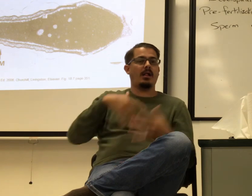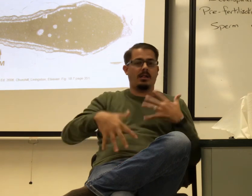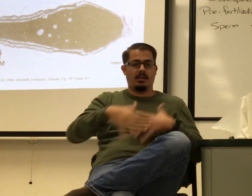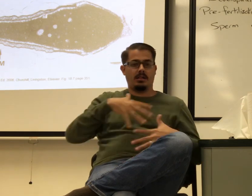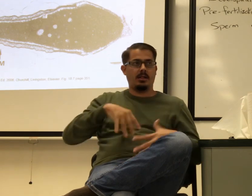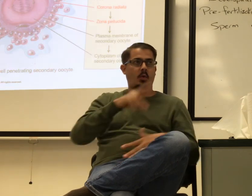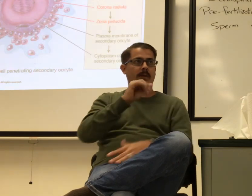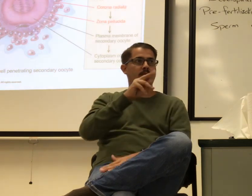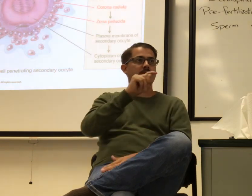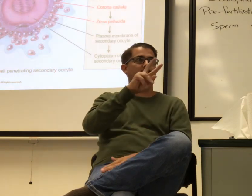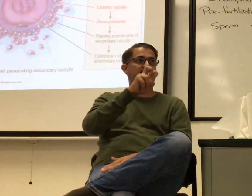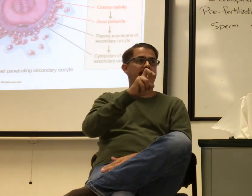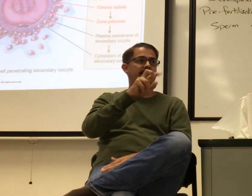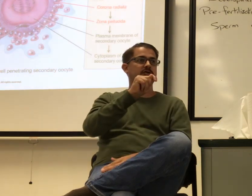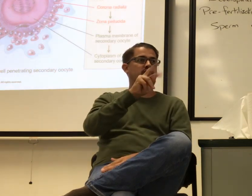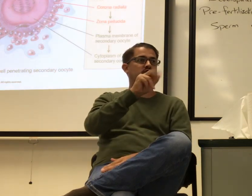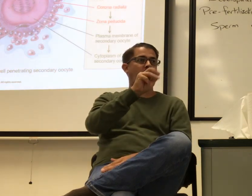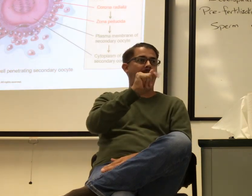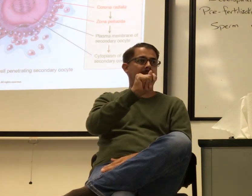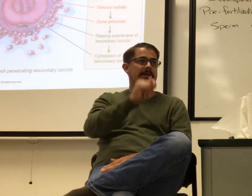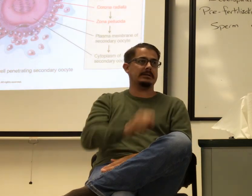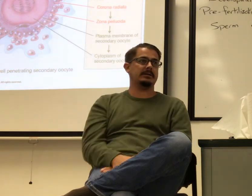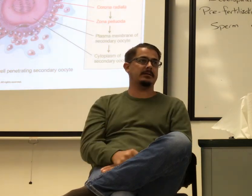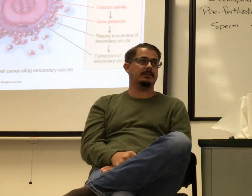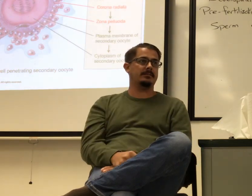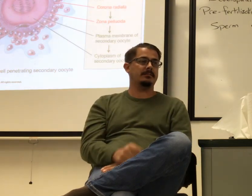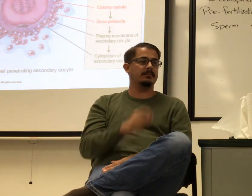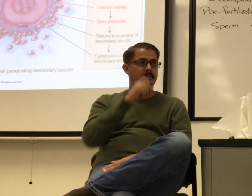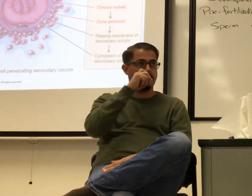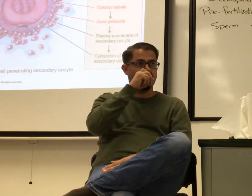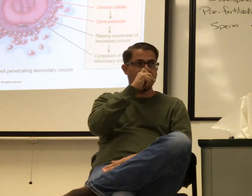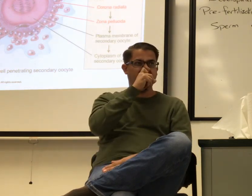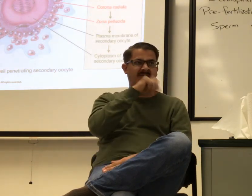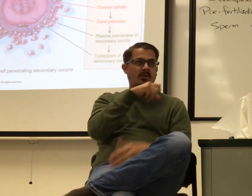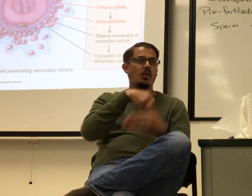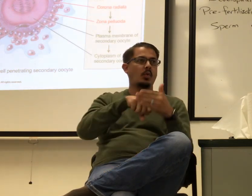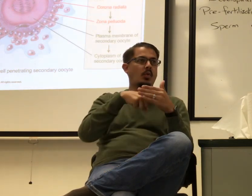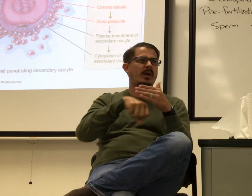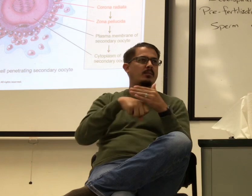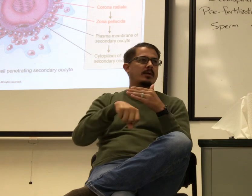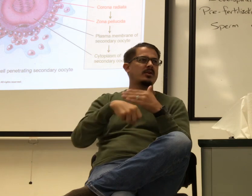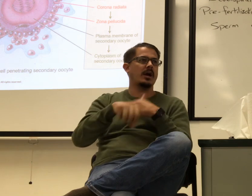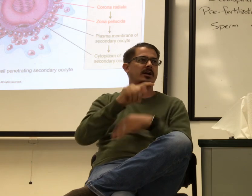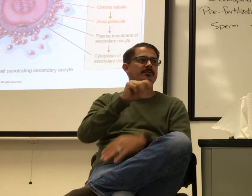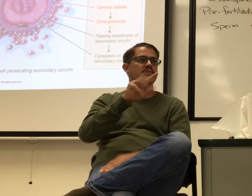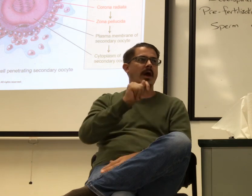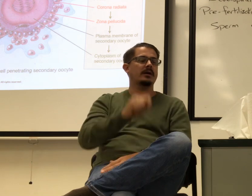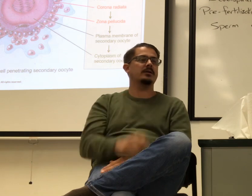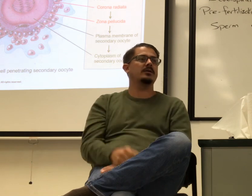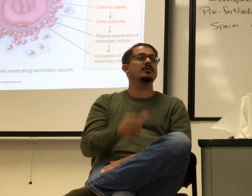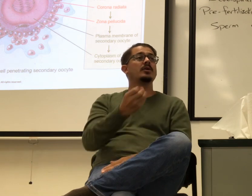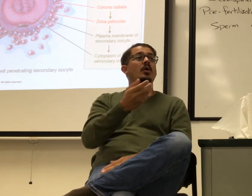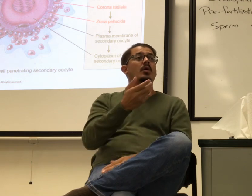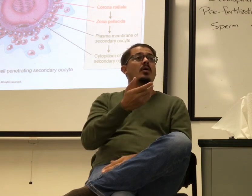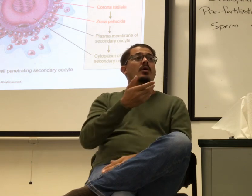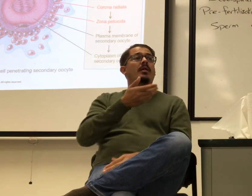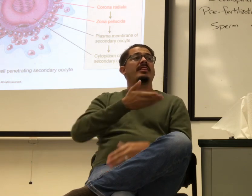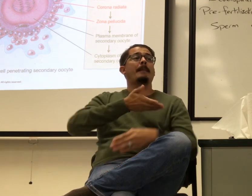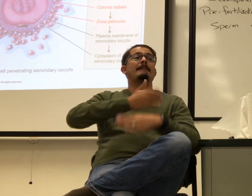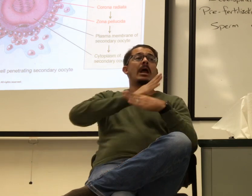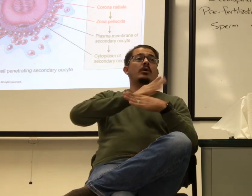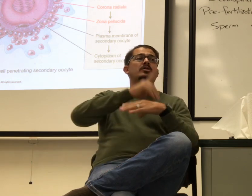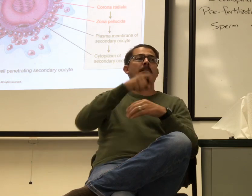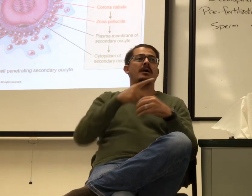tract. So here are the barriers that you must